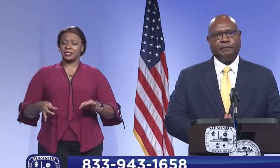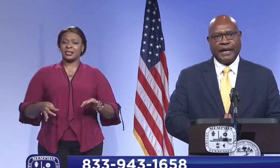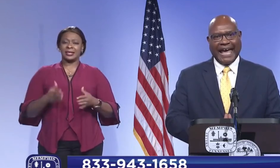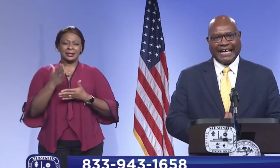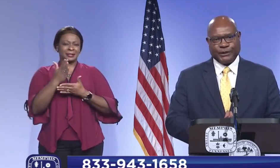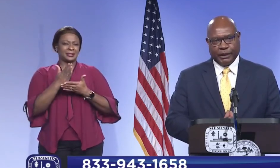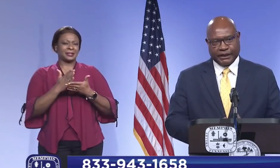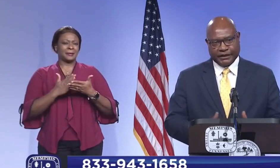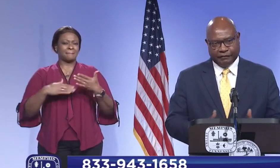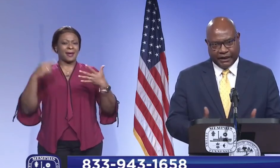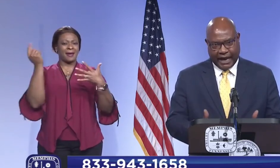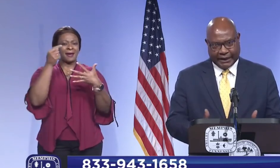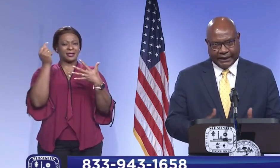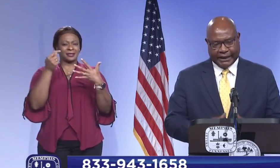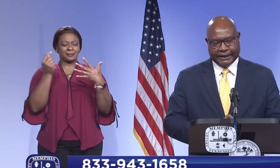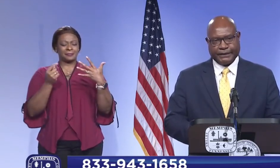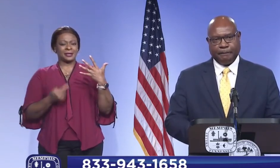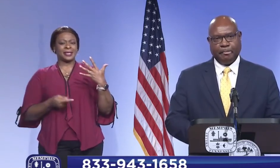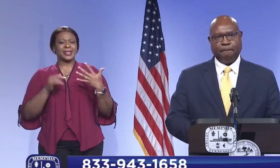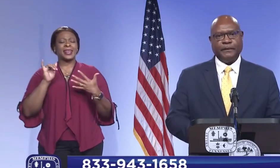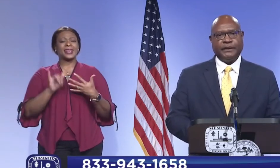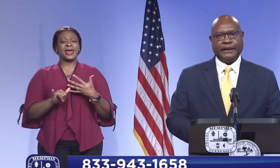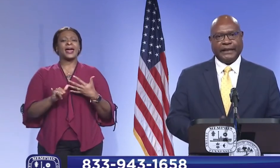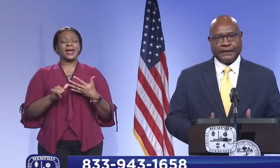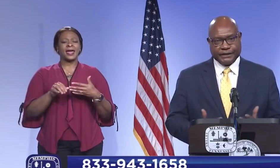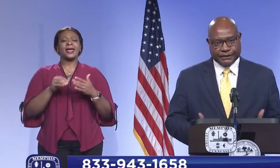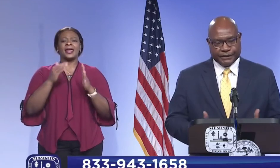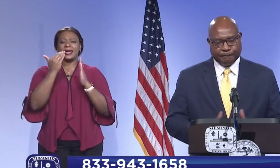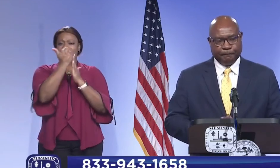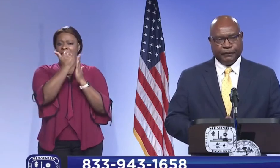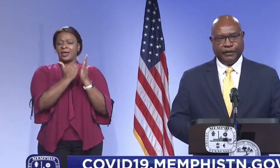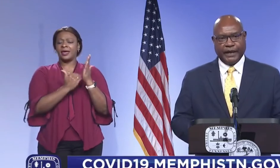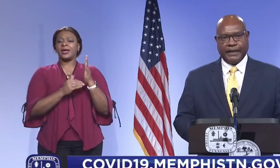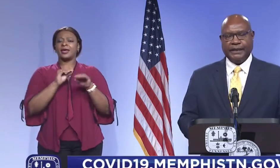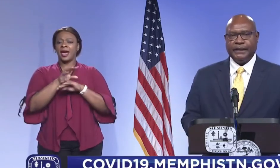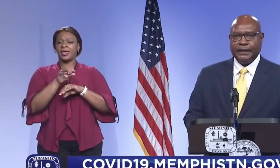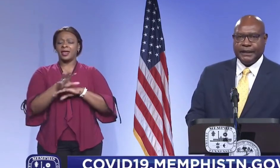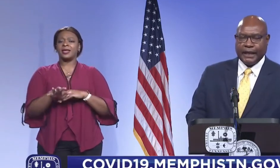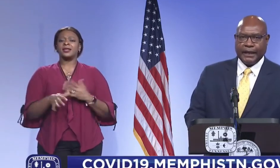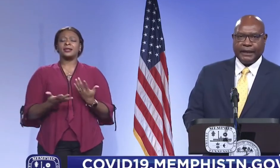some aspects of the guidelines. In essence, they